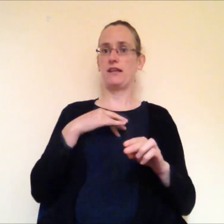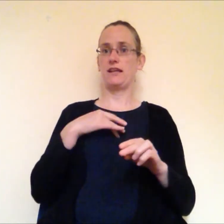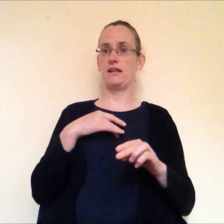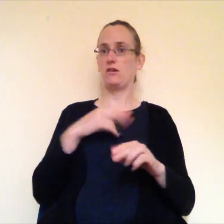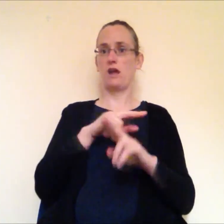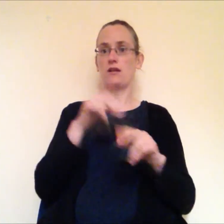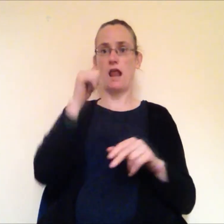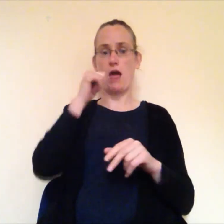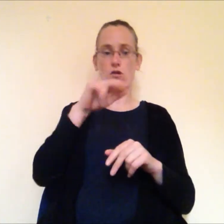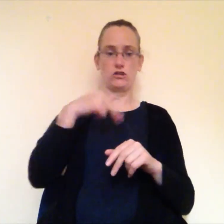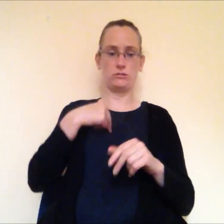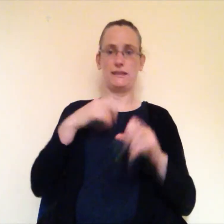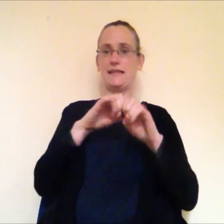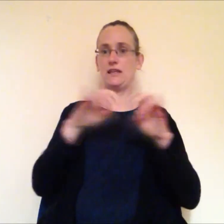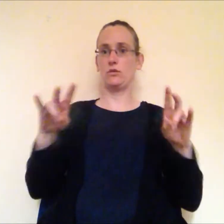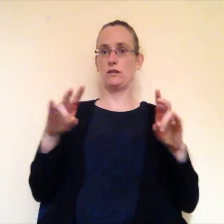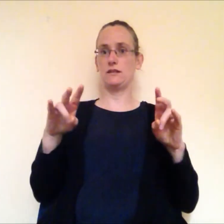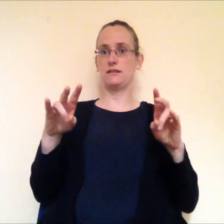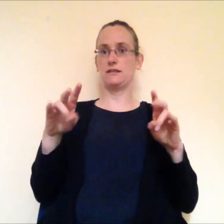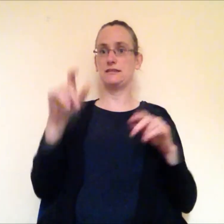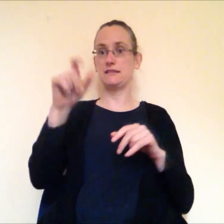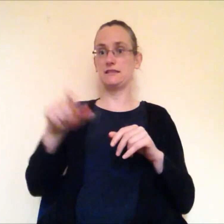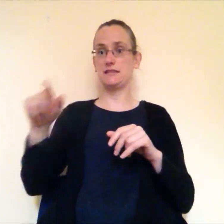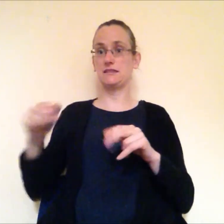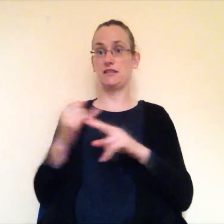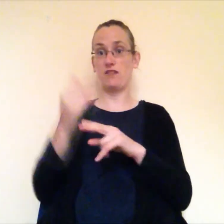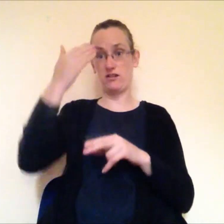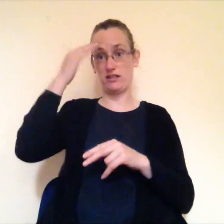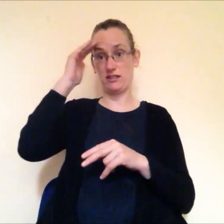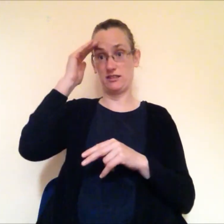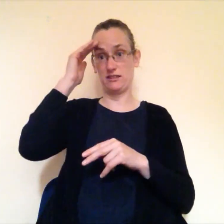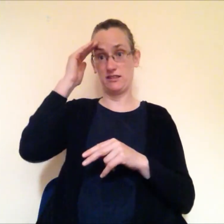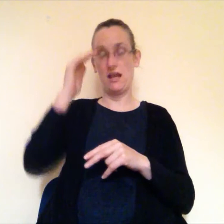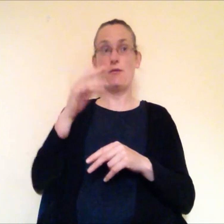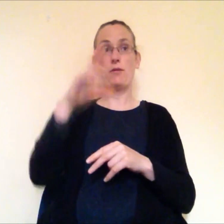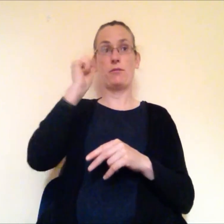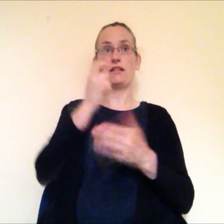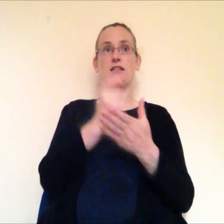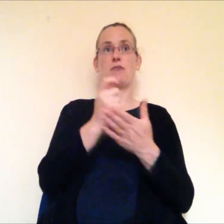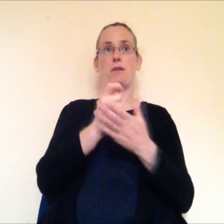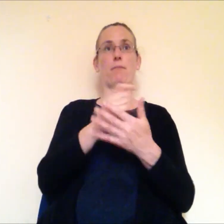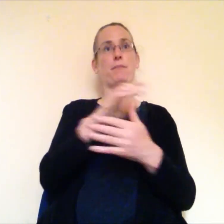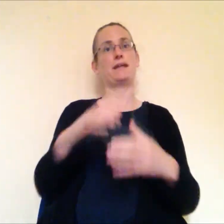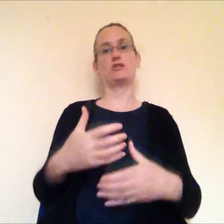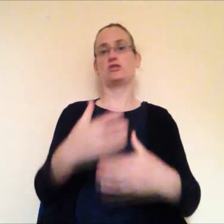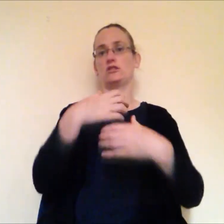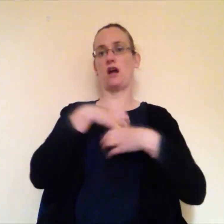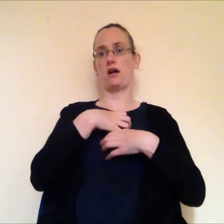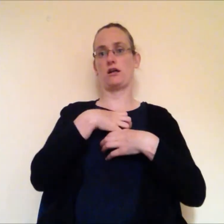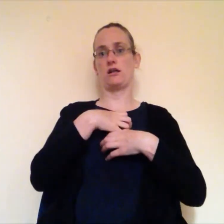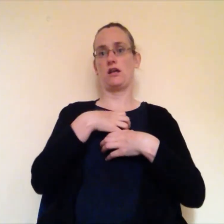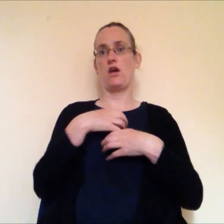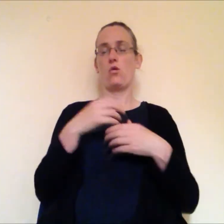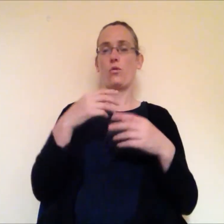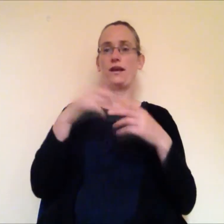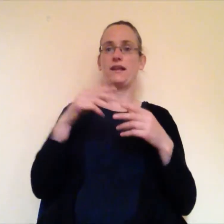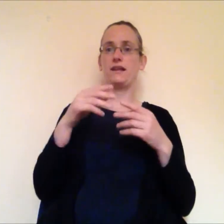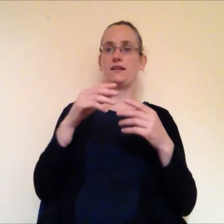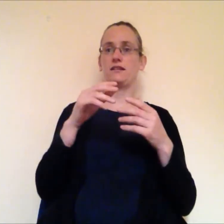citizens of Ireland. And I remember at the time and how huge a blow it was when that bill was rejected. And our chairperson, Tom